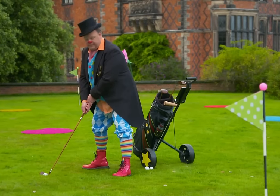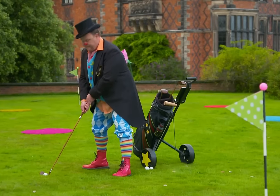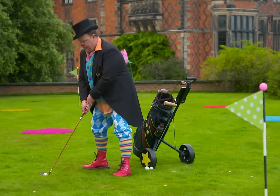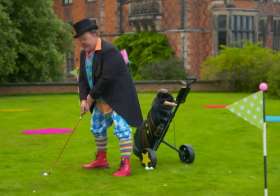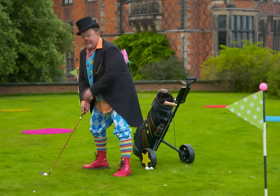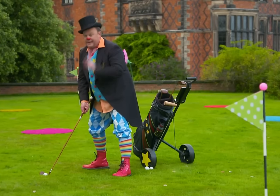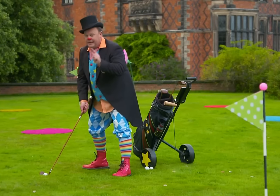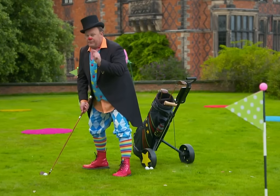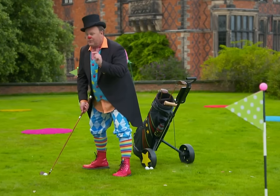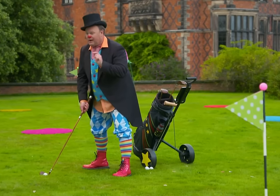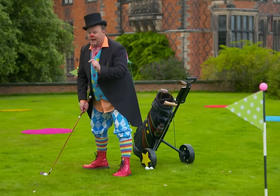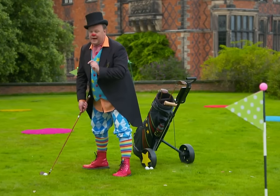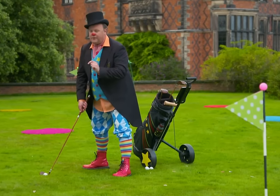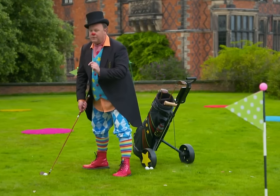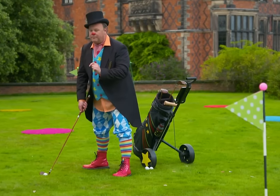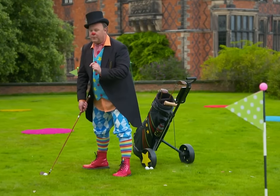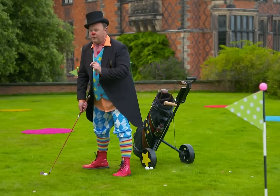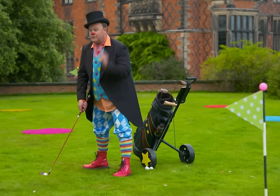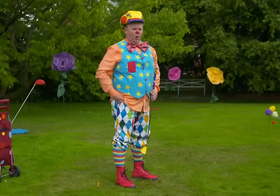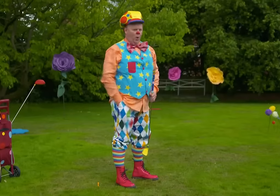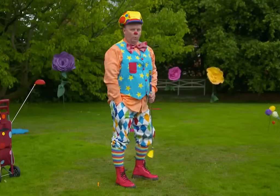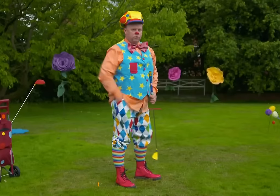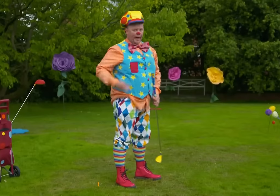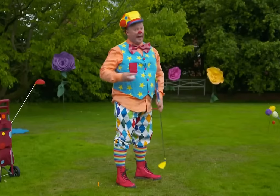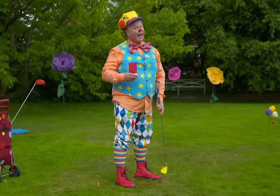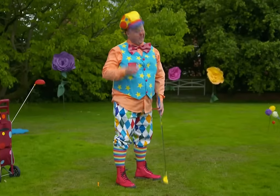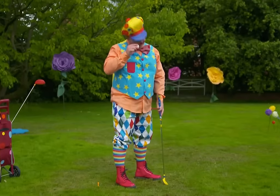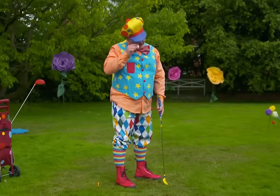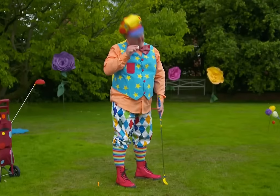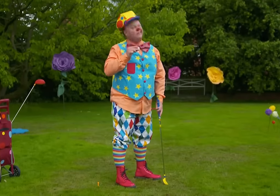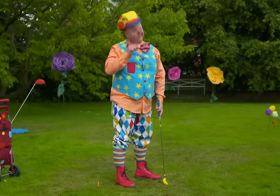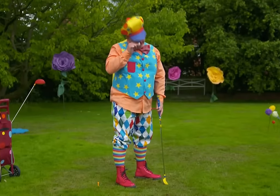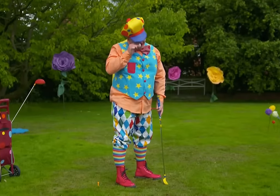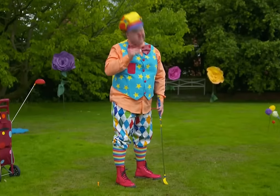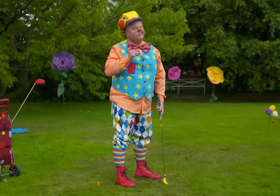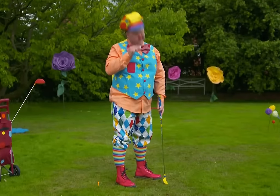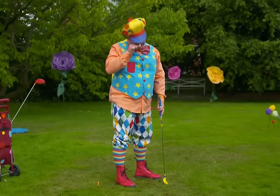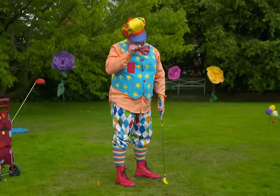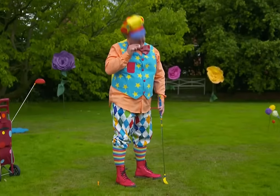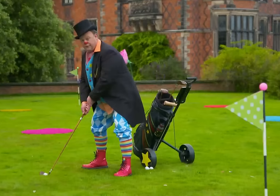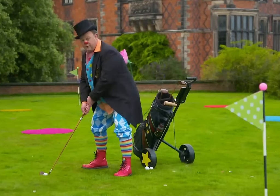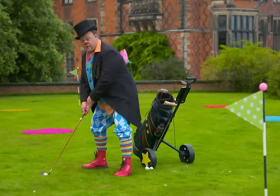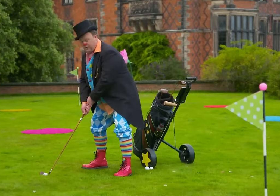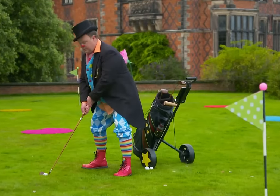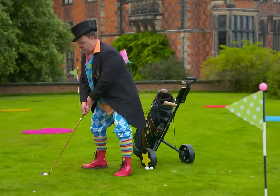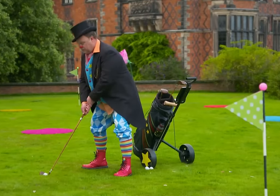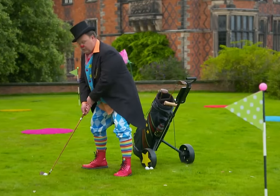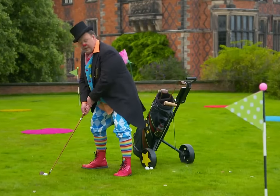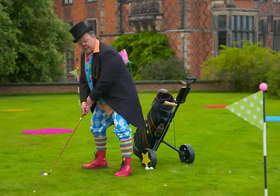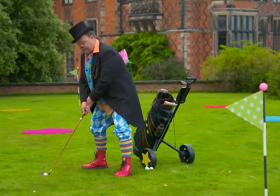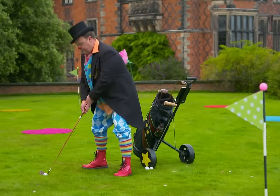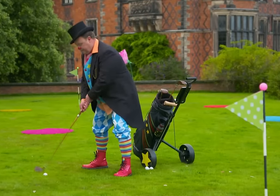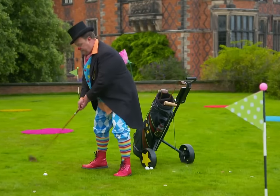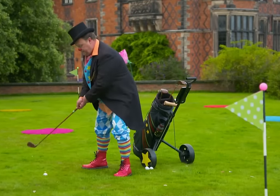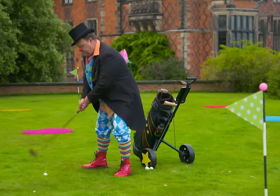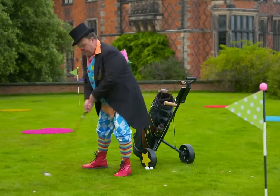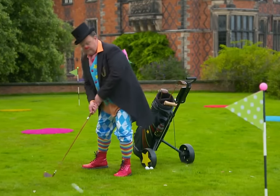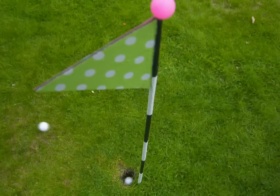and keep your eye on the ball at all times. And then off you go with your swing.